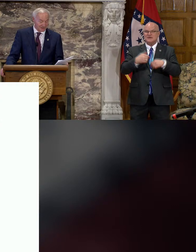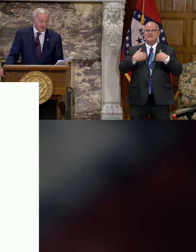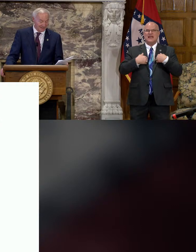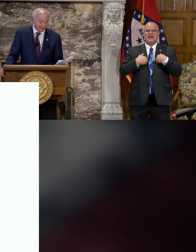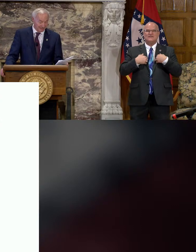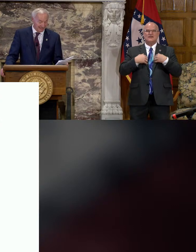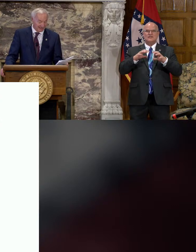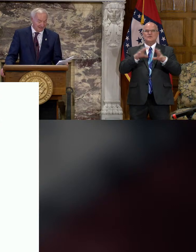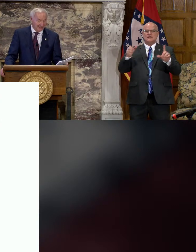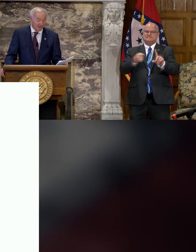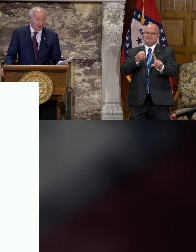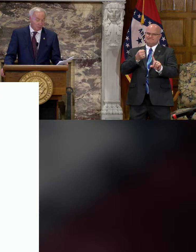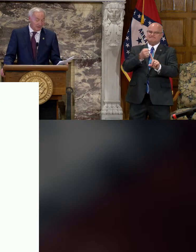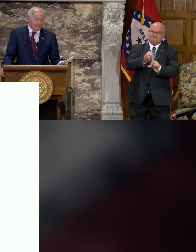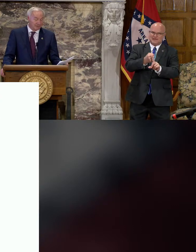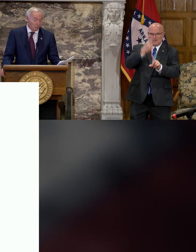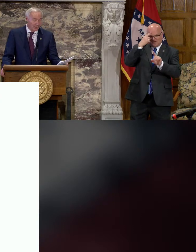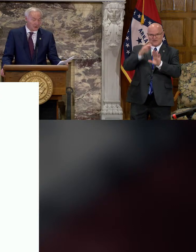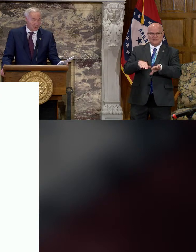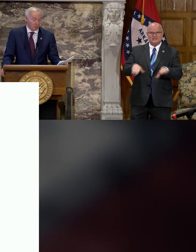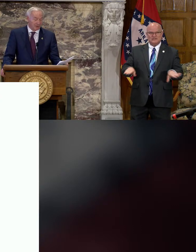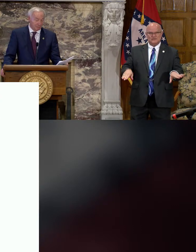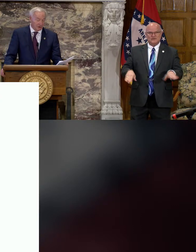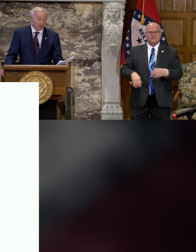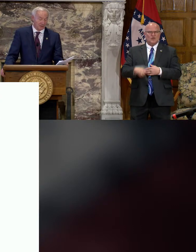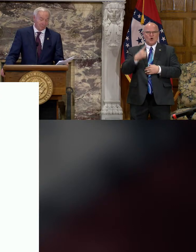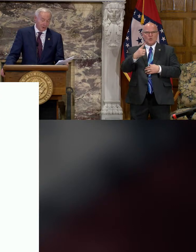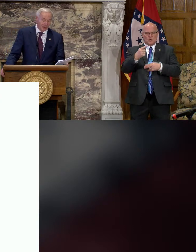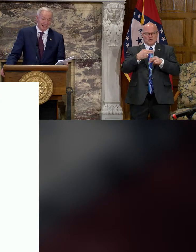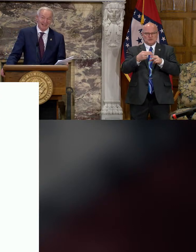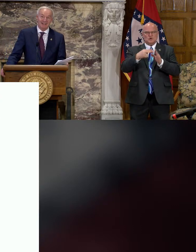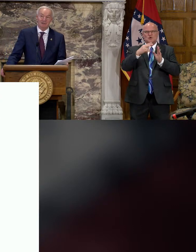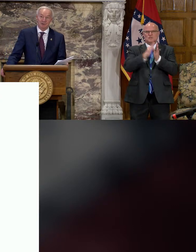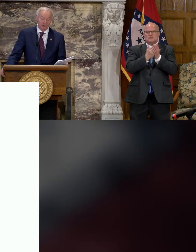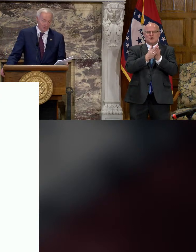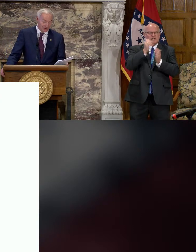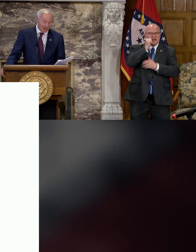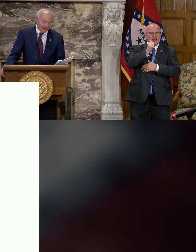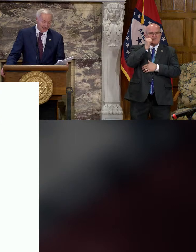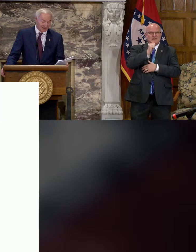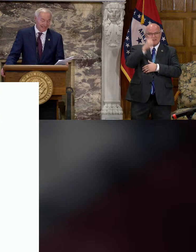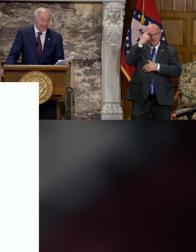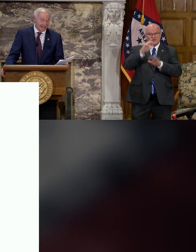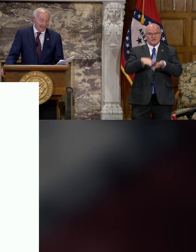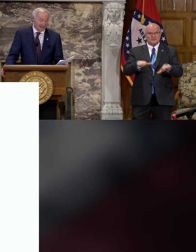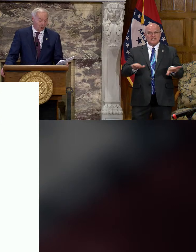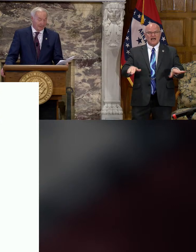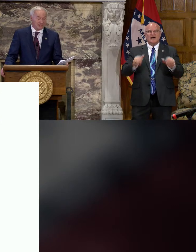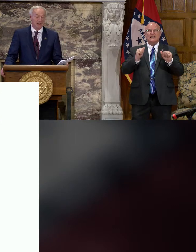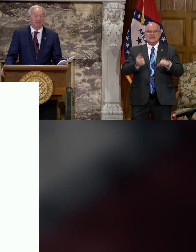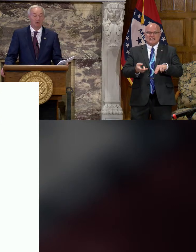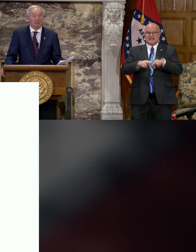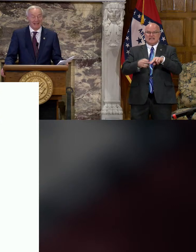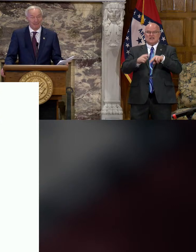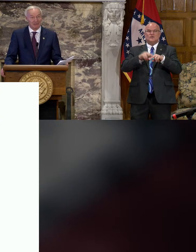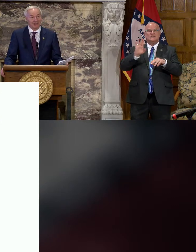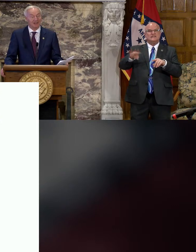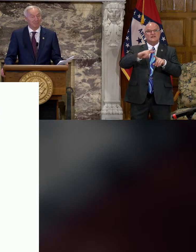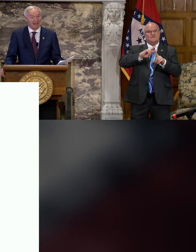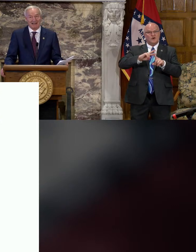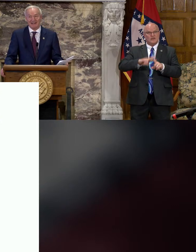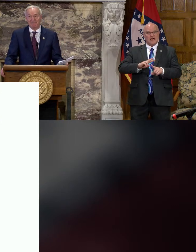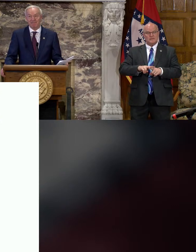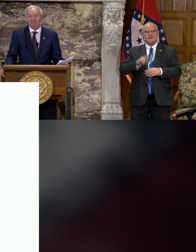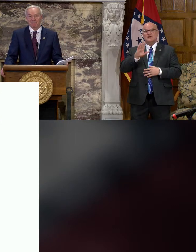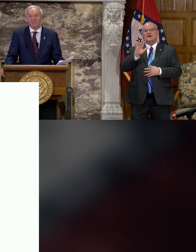have the greatest impact. Reading one short book per day to your child can increase their